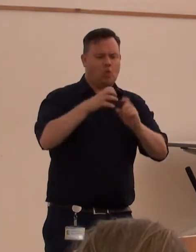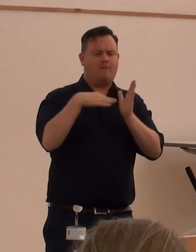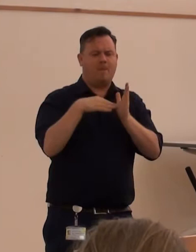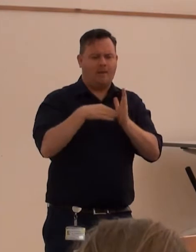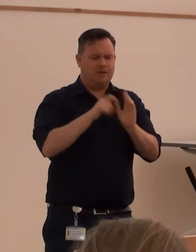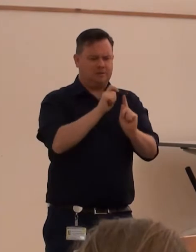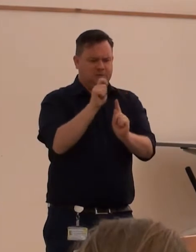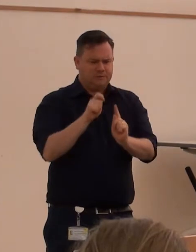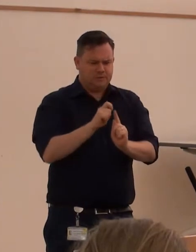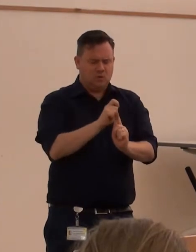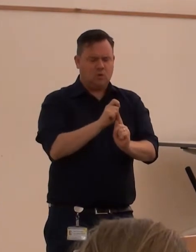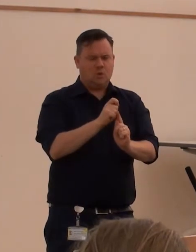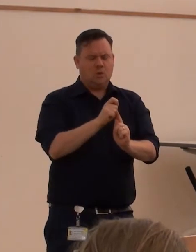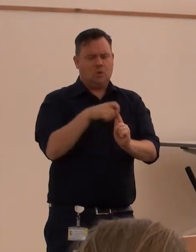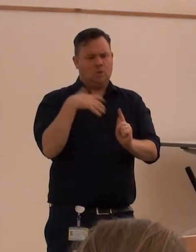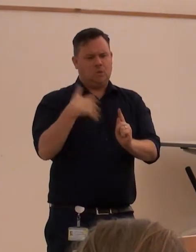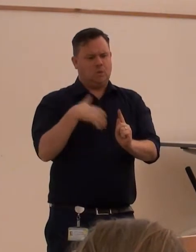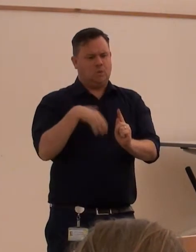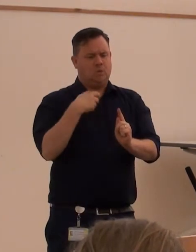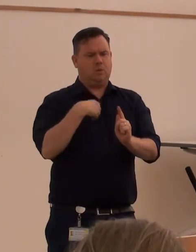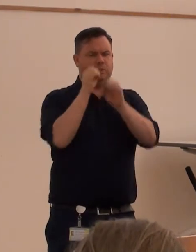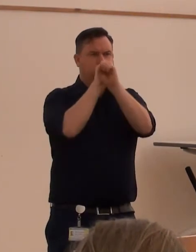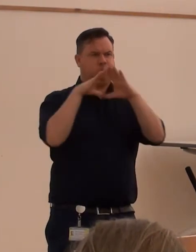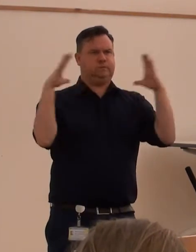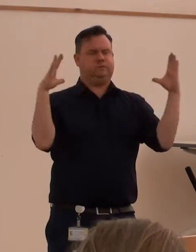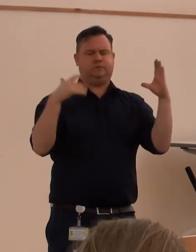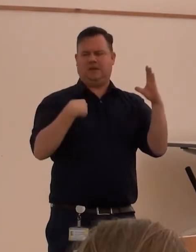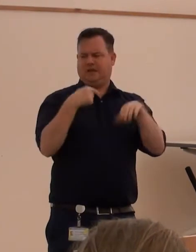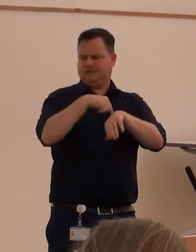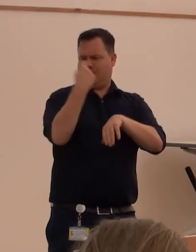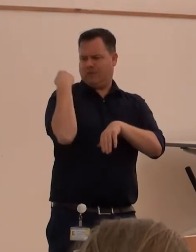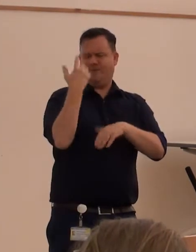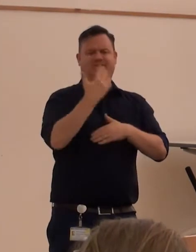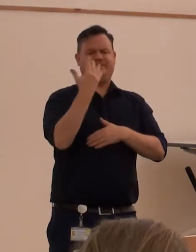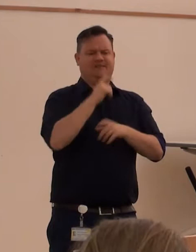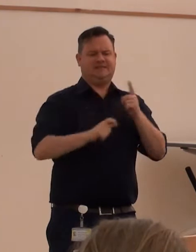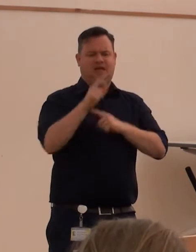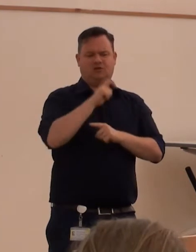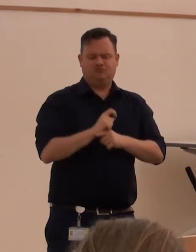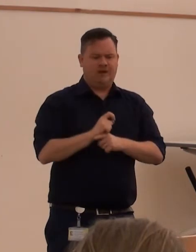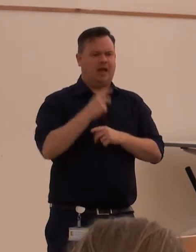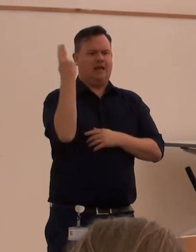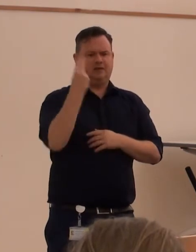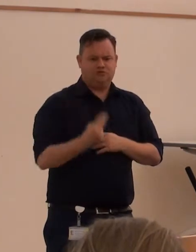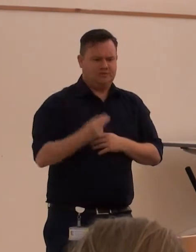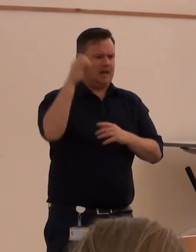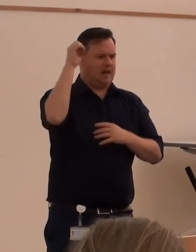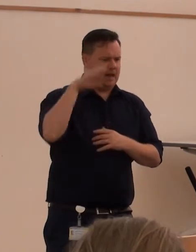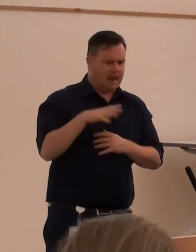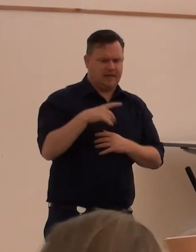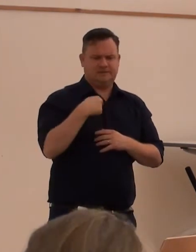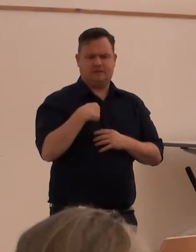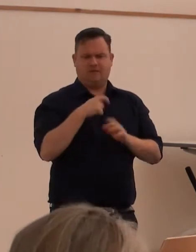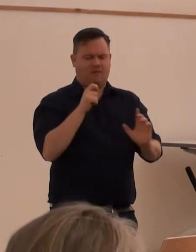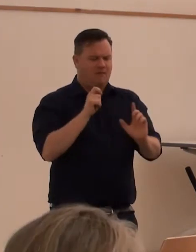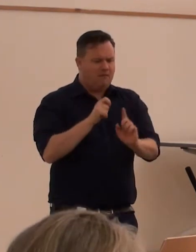realised how difficult it was to be in the 15th, 16th, 17th century. No electric light, no power tools, no diamond